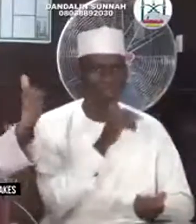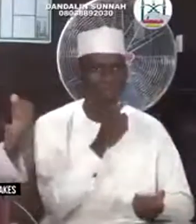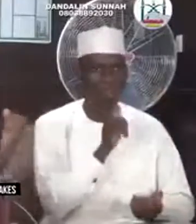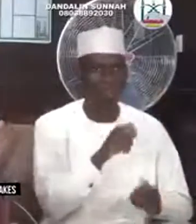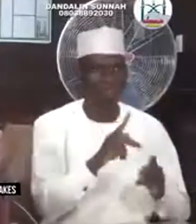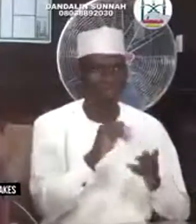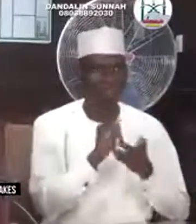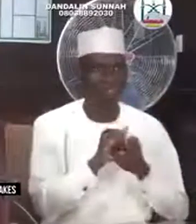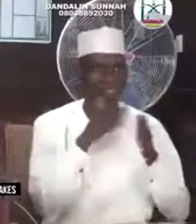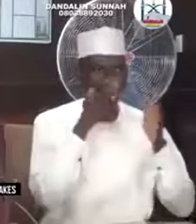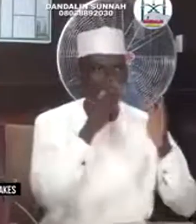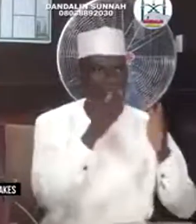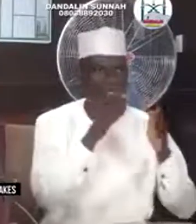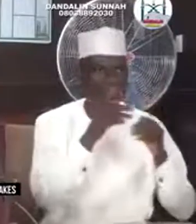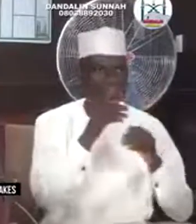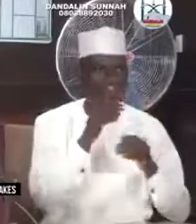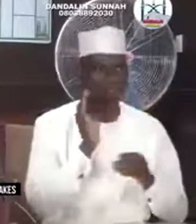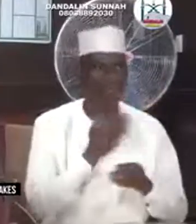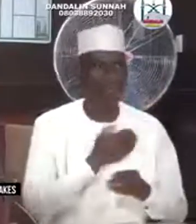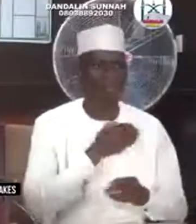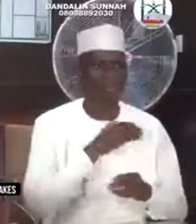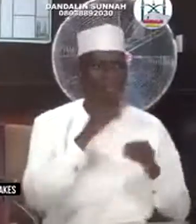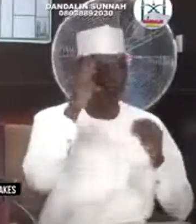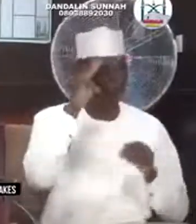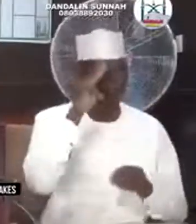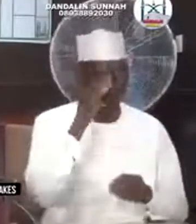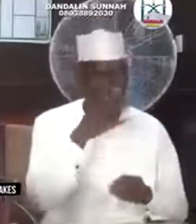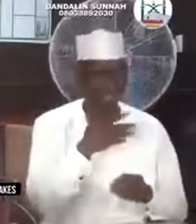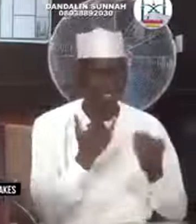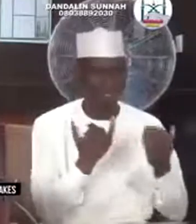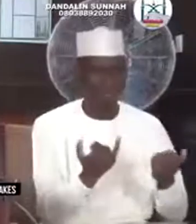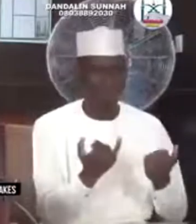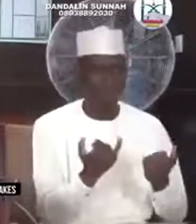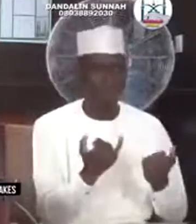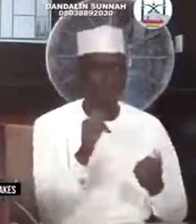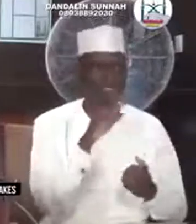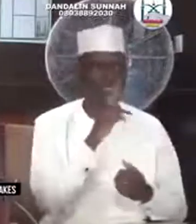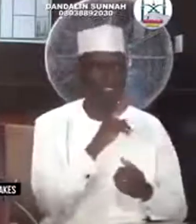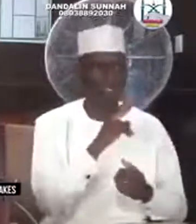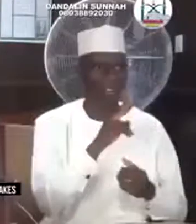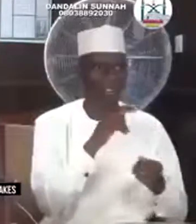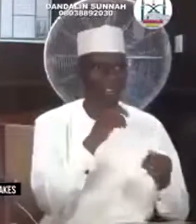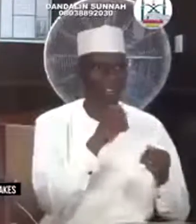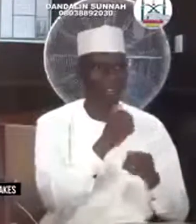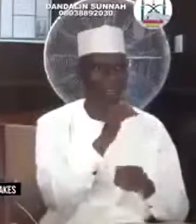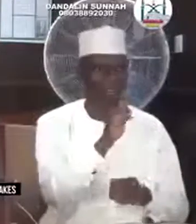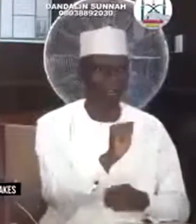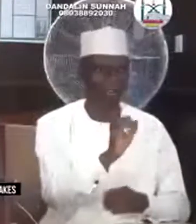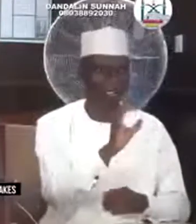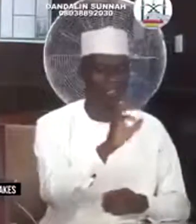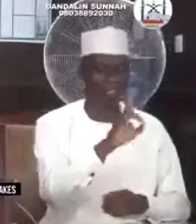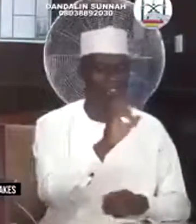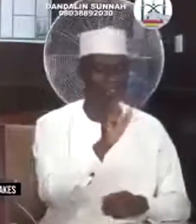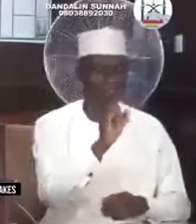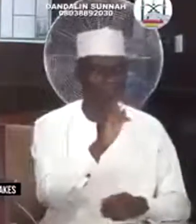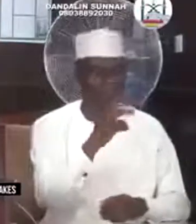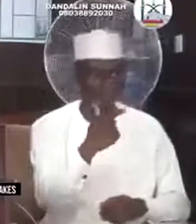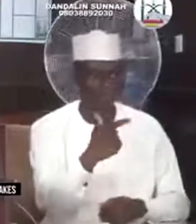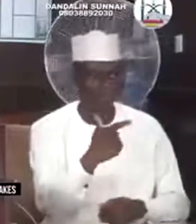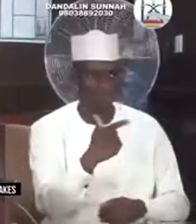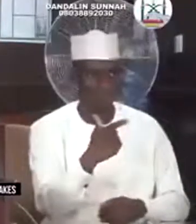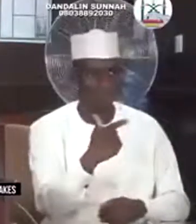people that attend our mosque. Now they are accusing those who attend the mosque as corrupt. Those who don't attend as